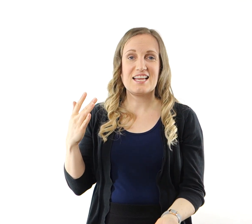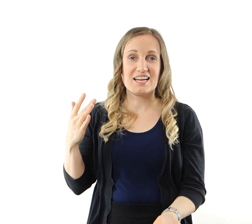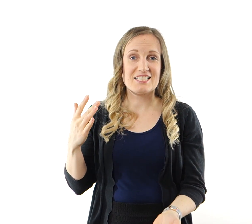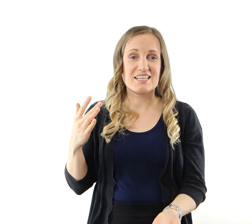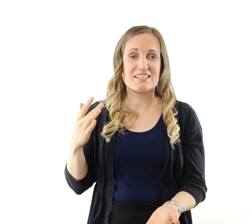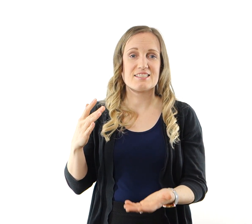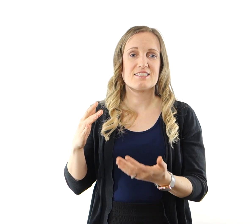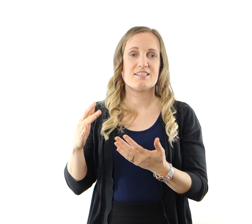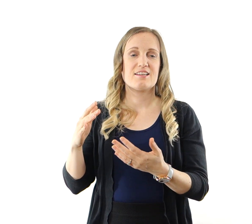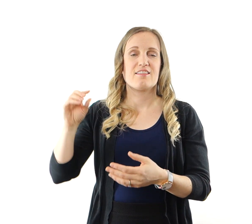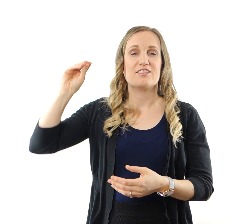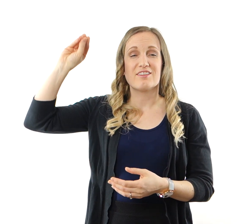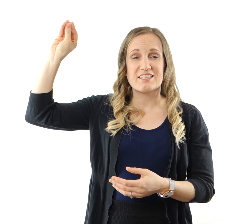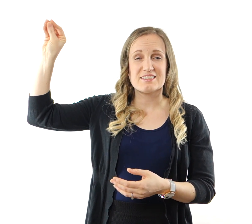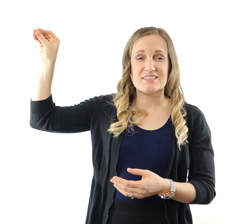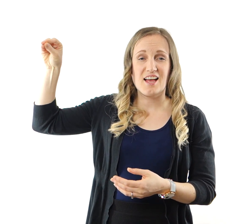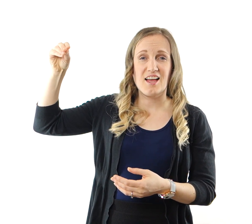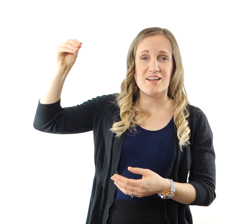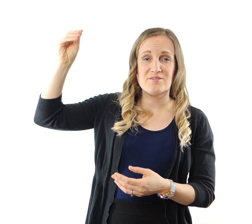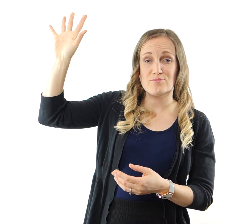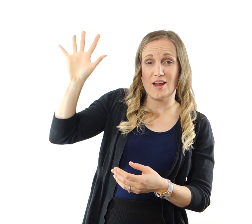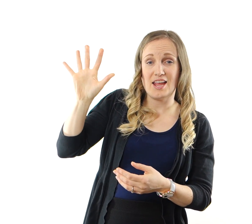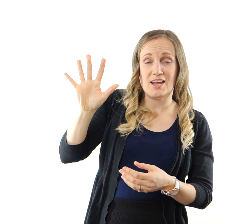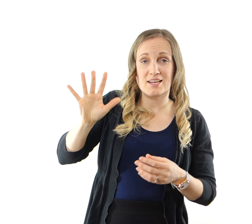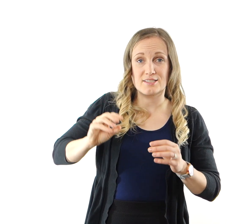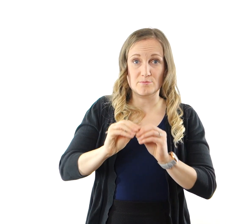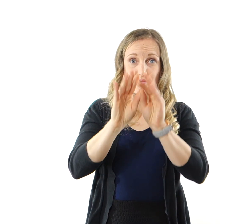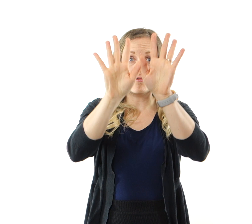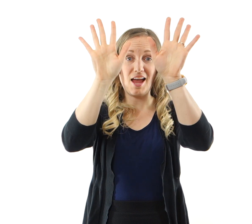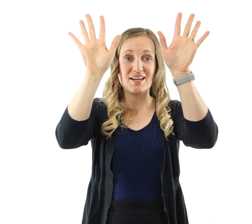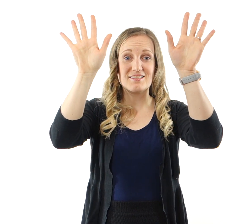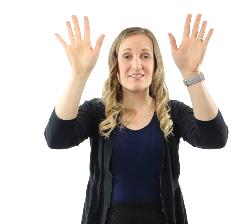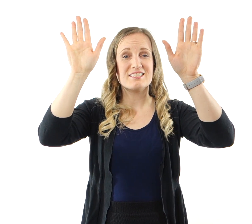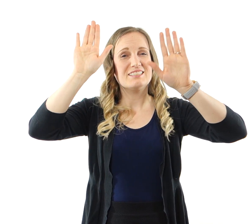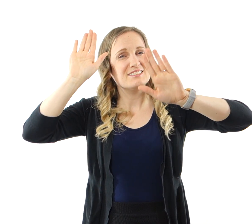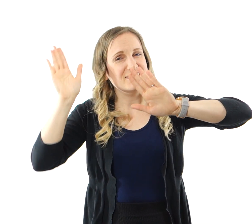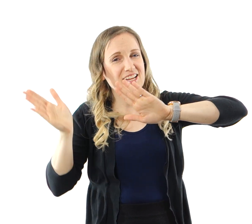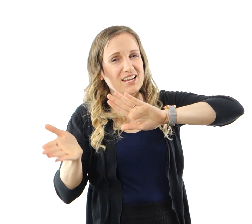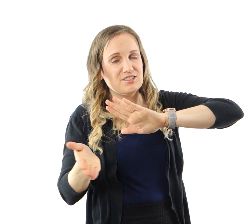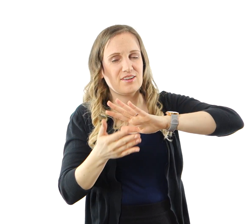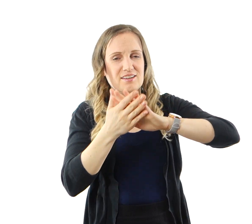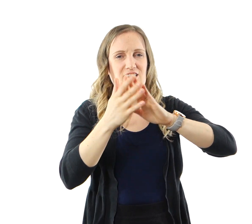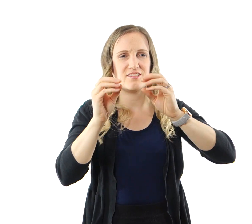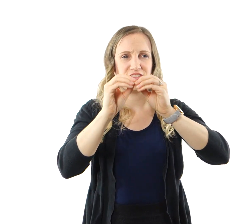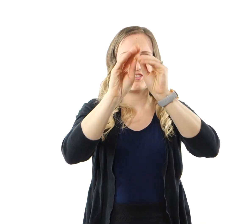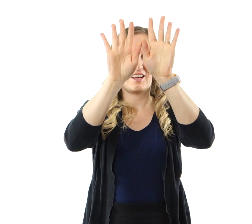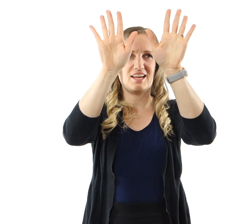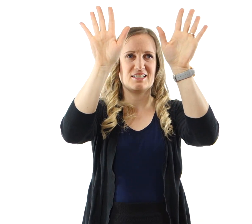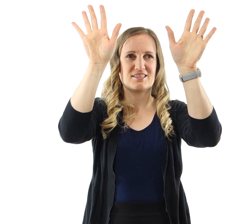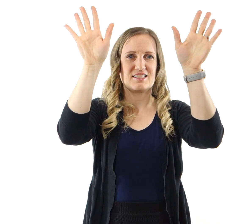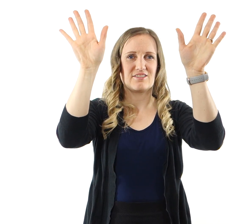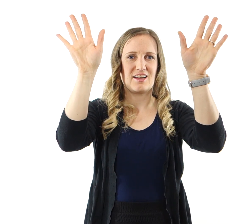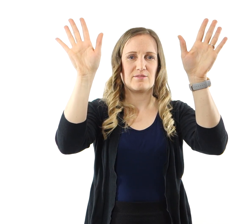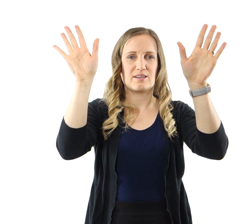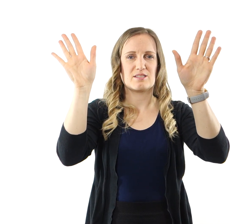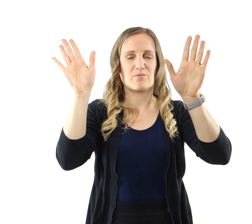signing it, then you sun, rays, bright, night. You kind of got your hands here anyway because the bright,